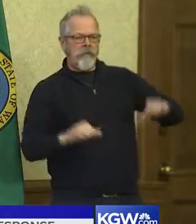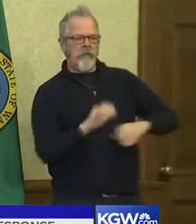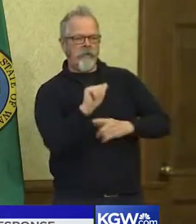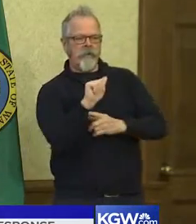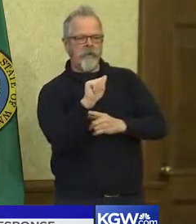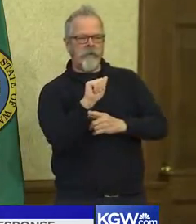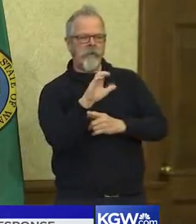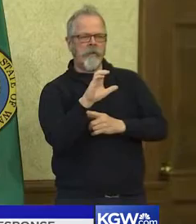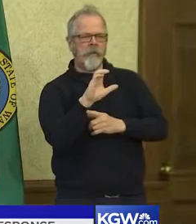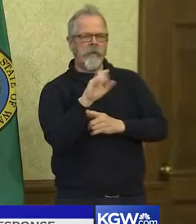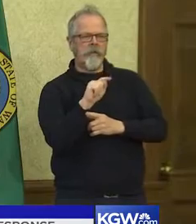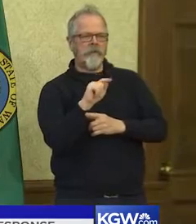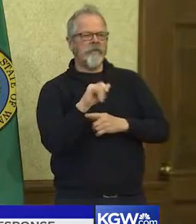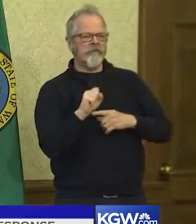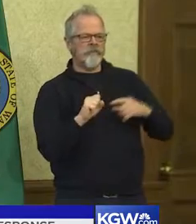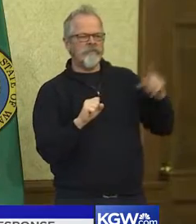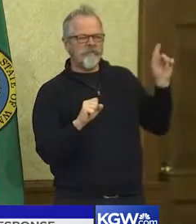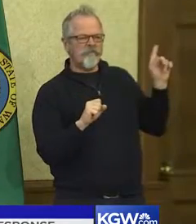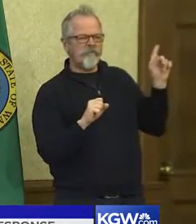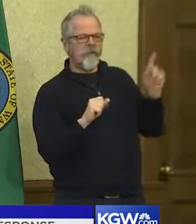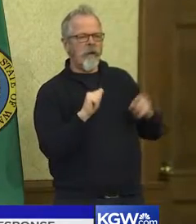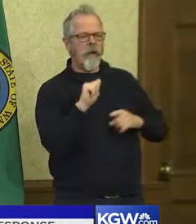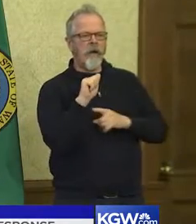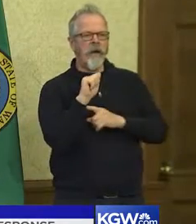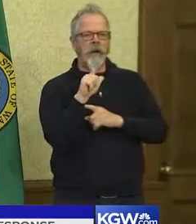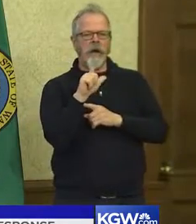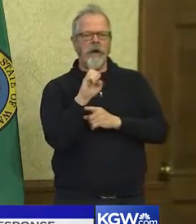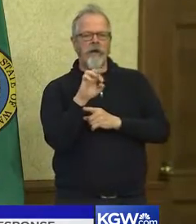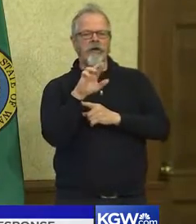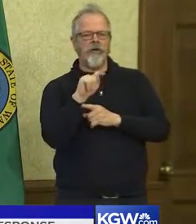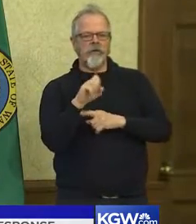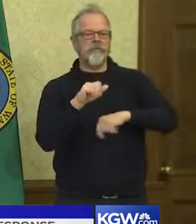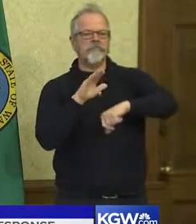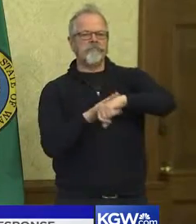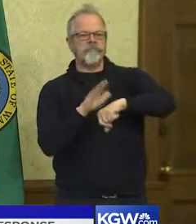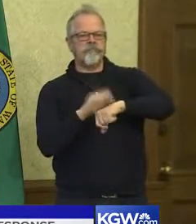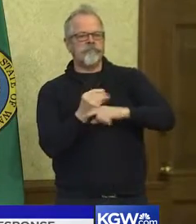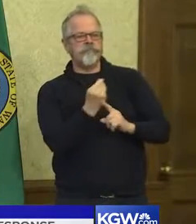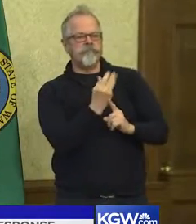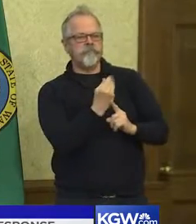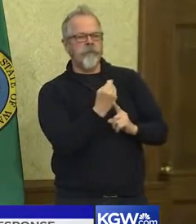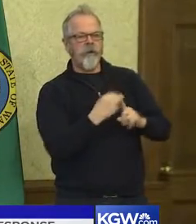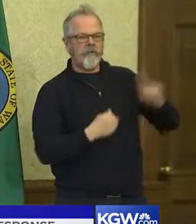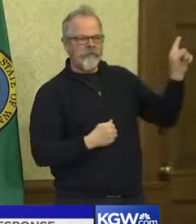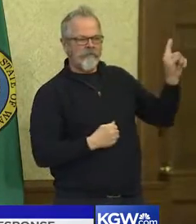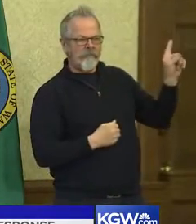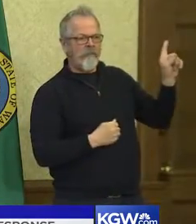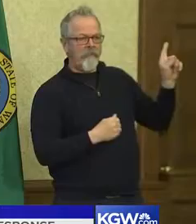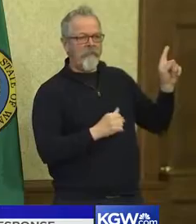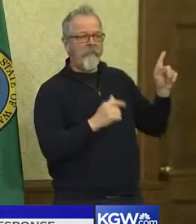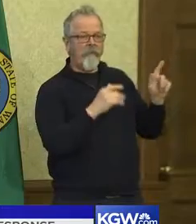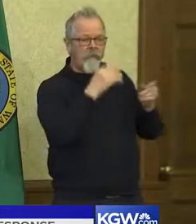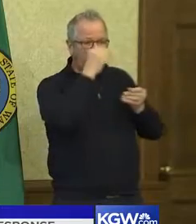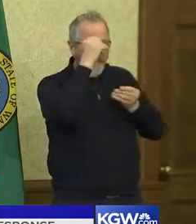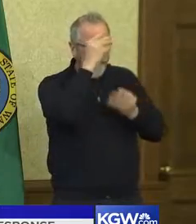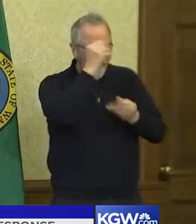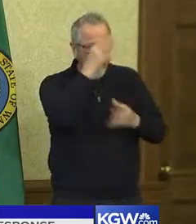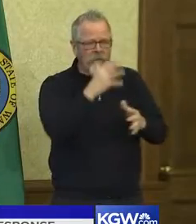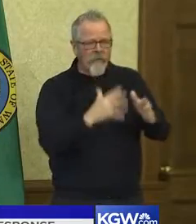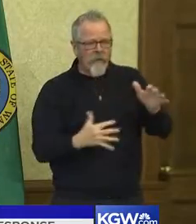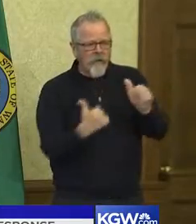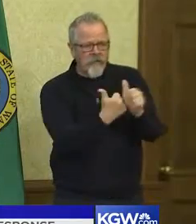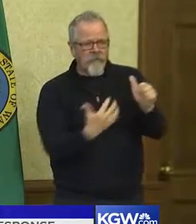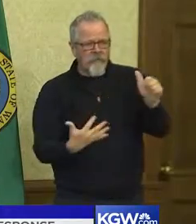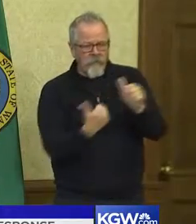information so that you can be better prepared. Number 2, use our eligibility checker. This will allow you to determine, are you eligible